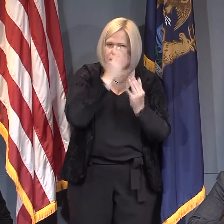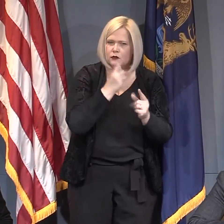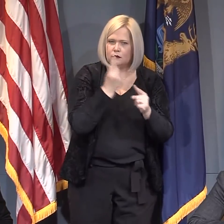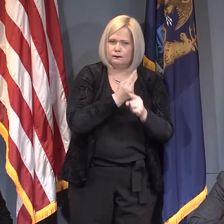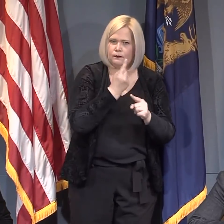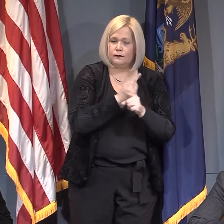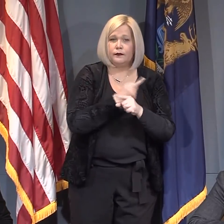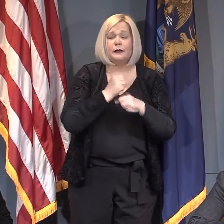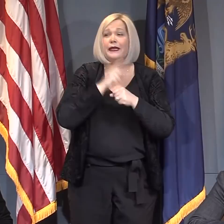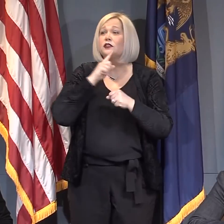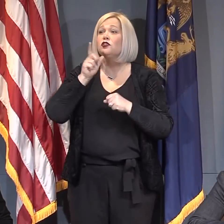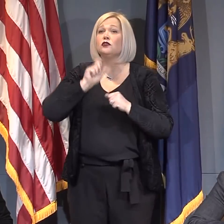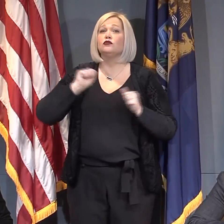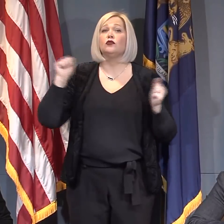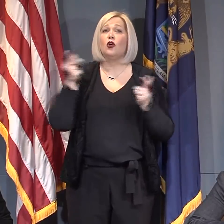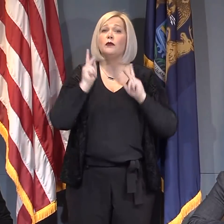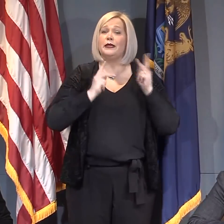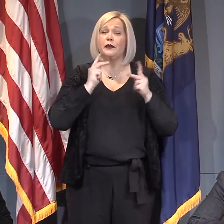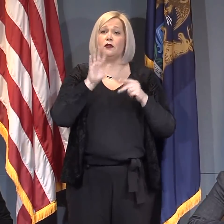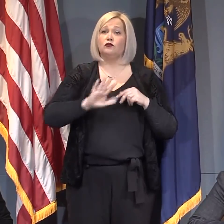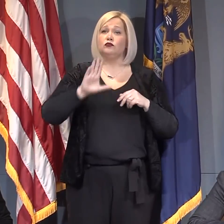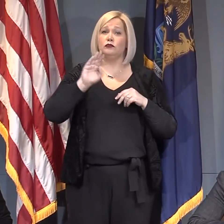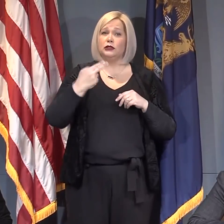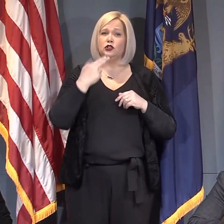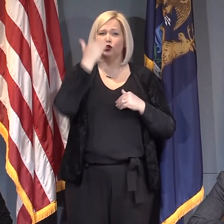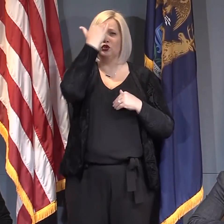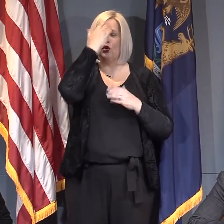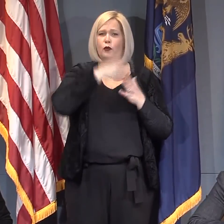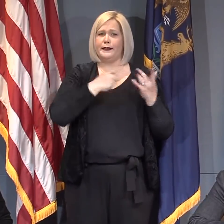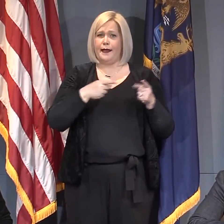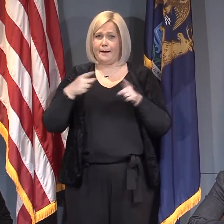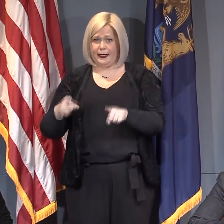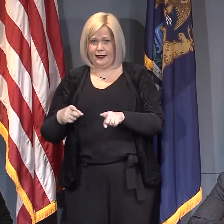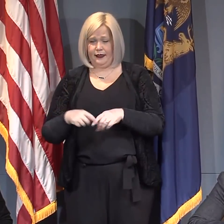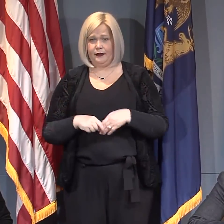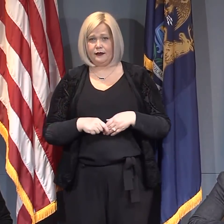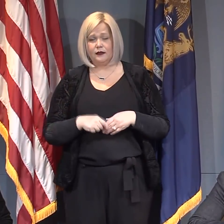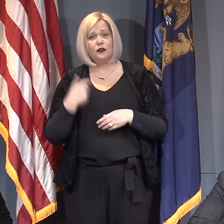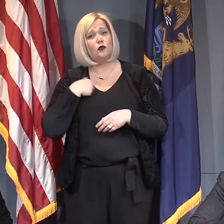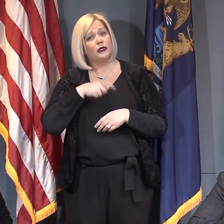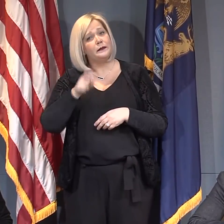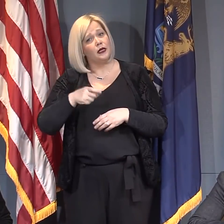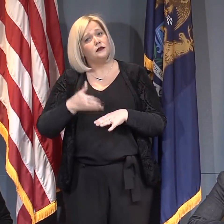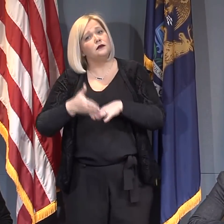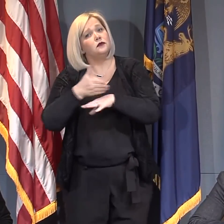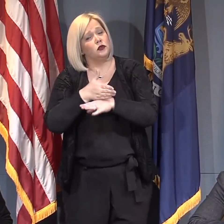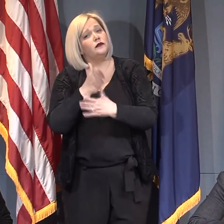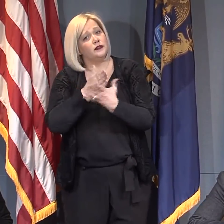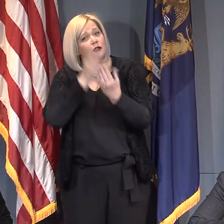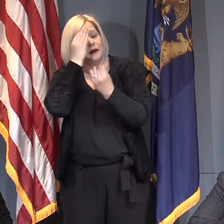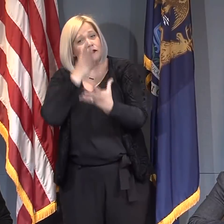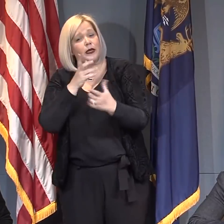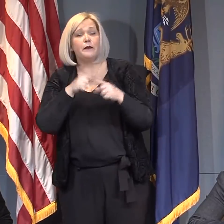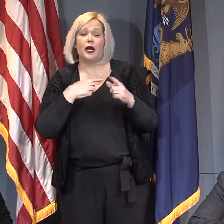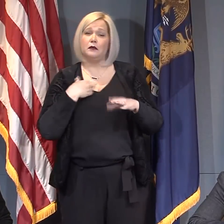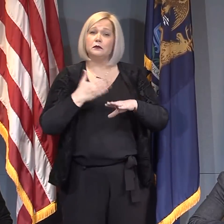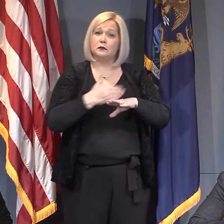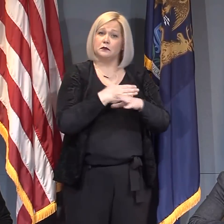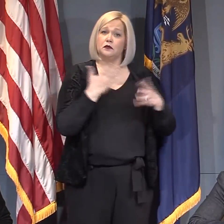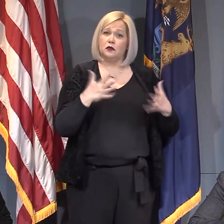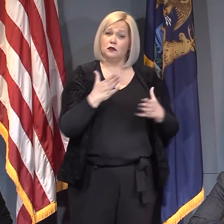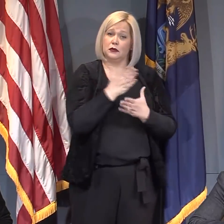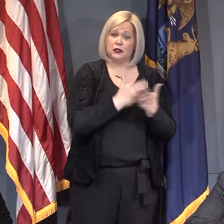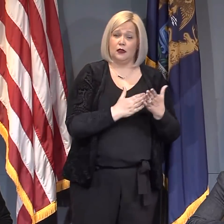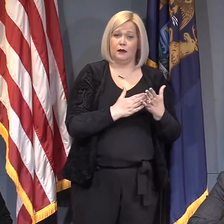public knows what is going on. While we still need to make some improvements, we've seen some progress. We were one